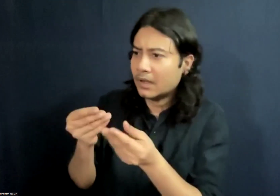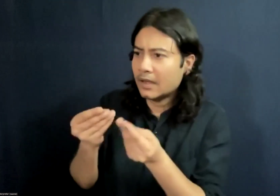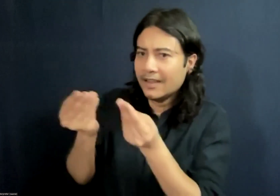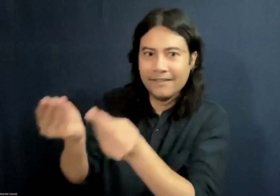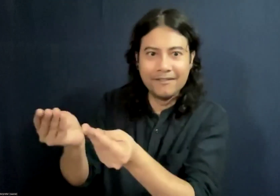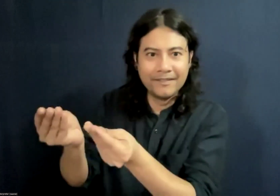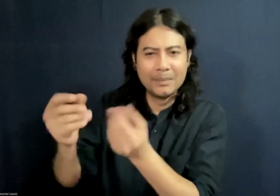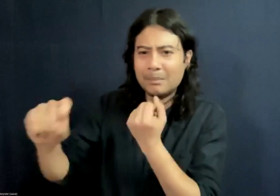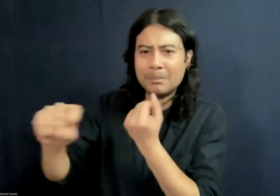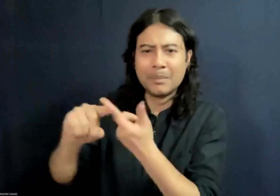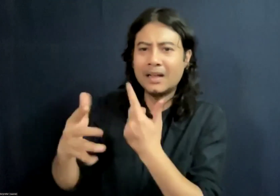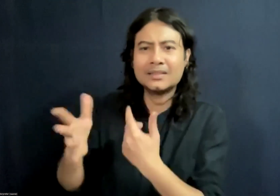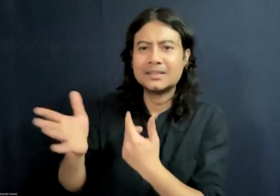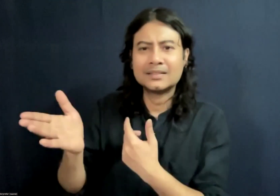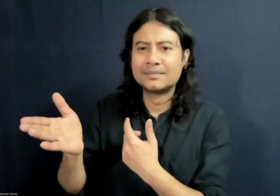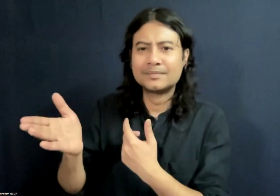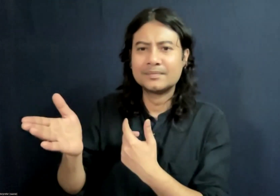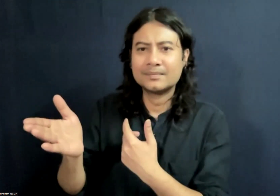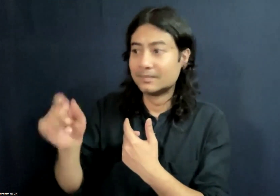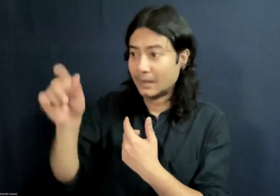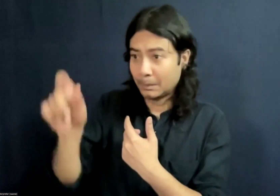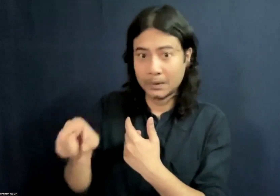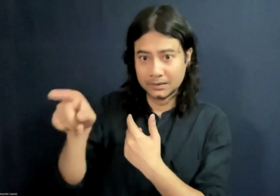He does not respect the person.